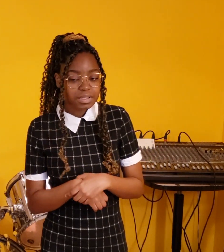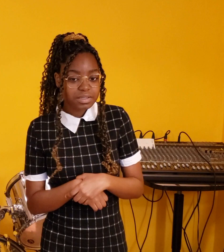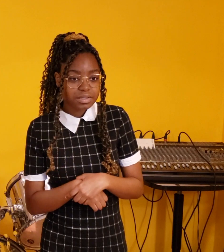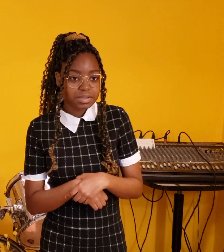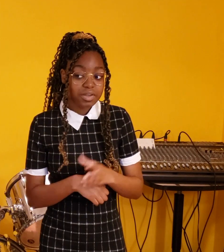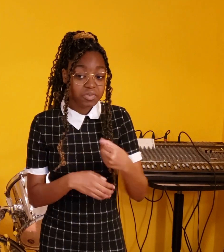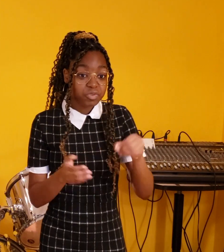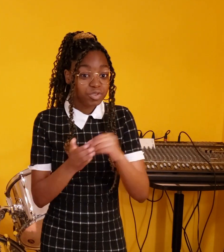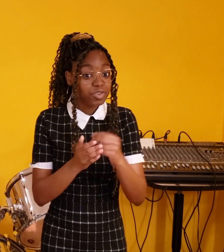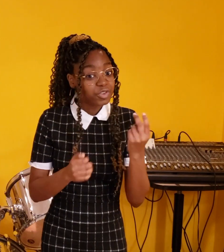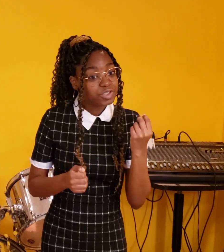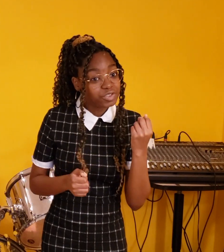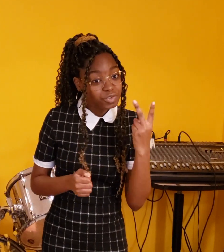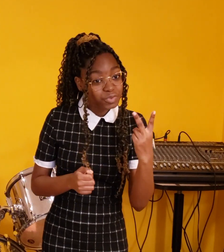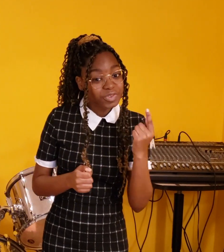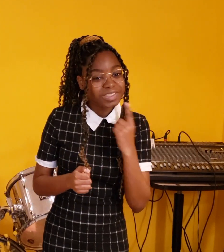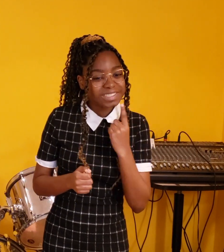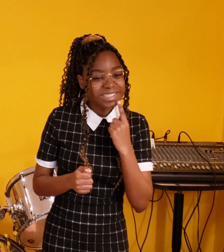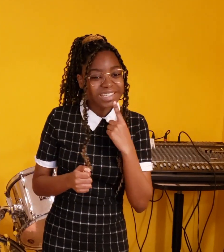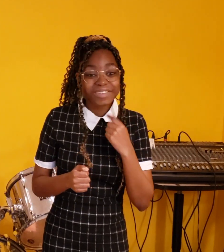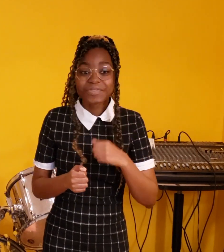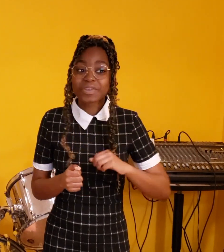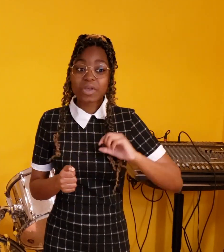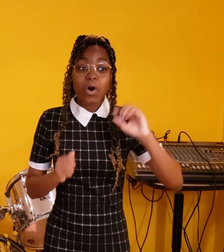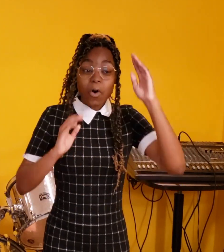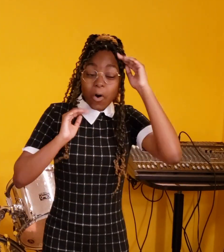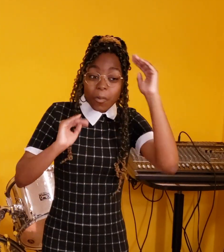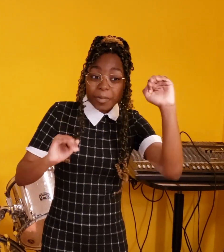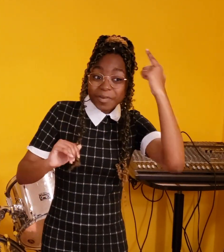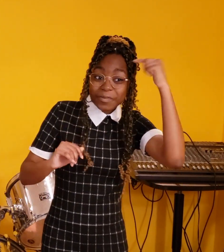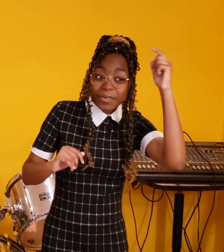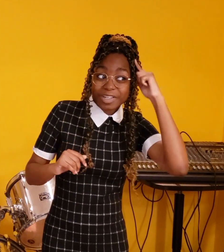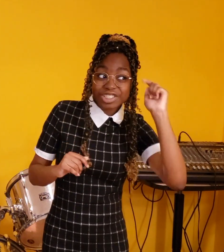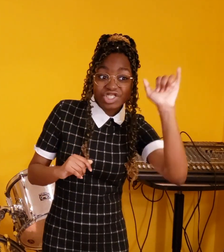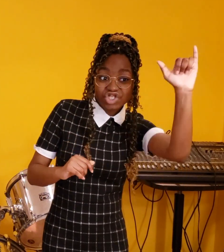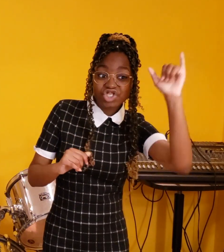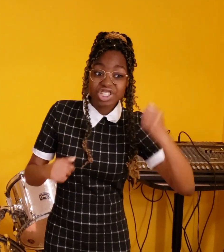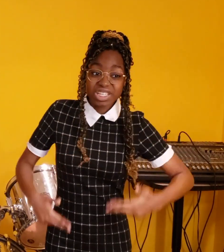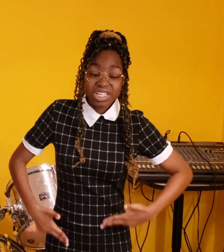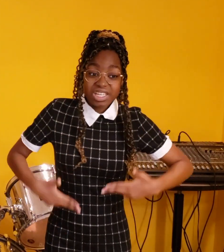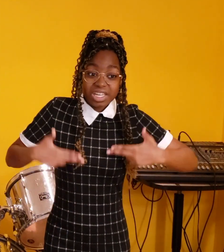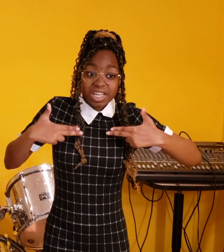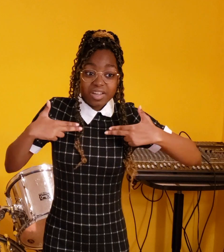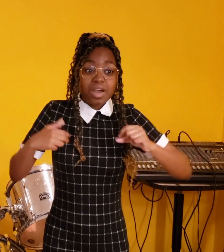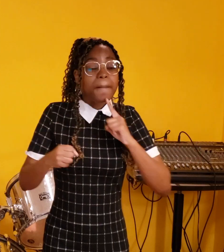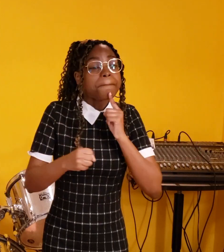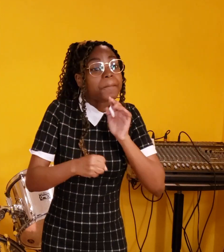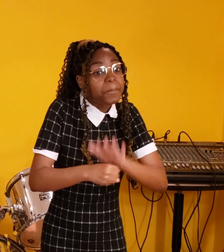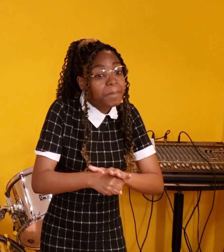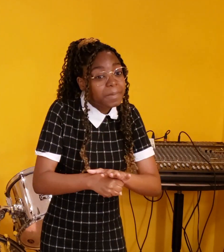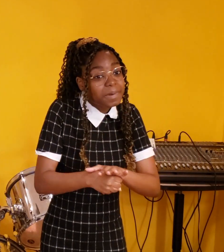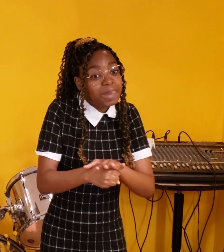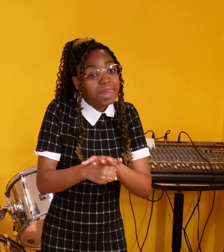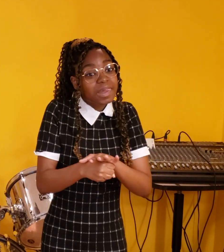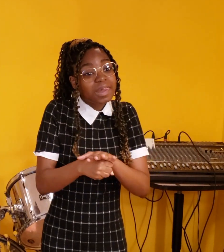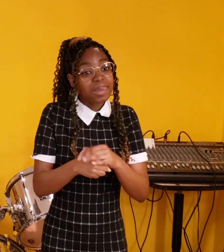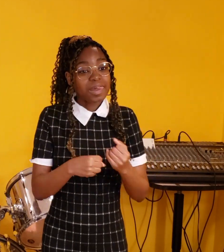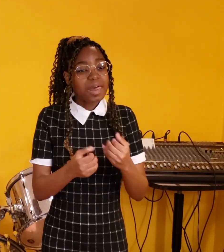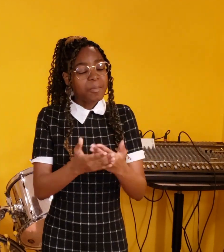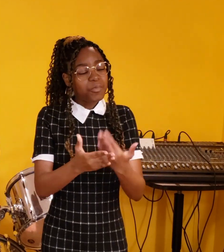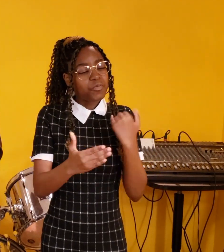at it. Reading more of eternal life, which God, that cannot lie, promised before the world began.